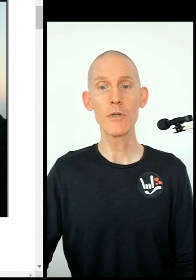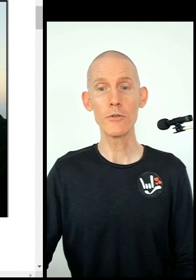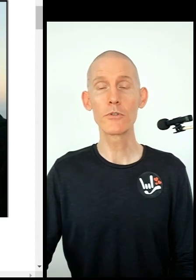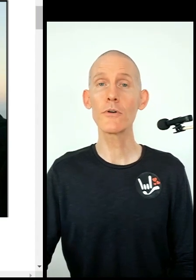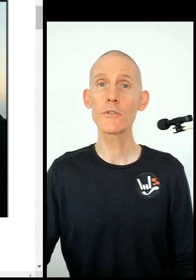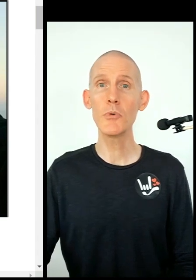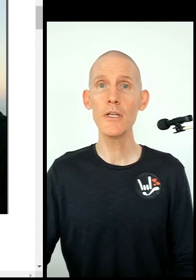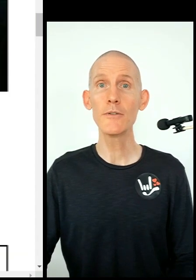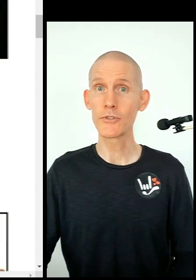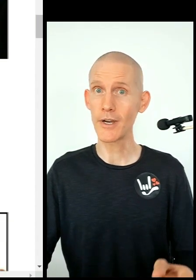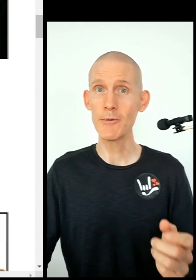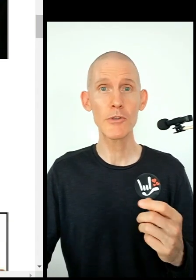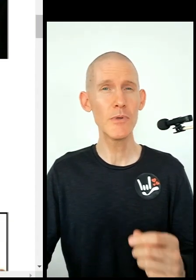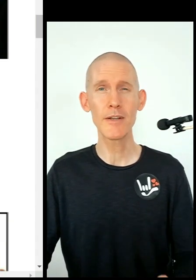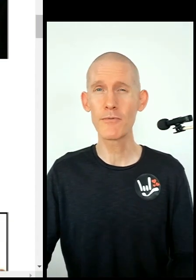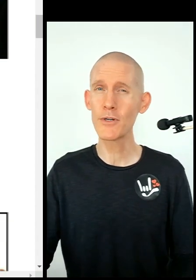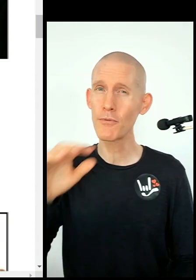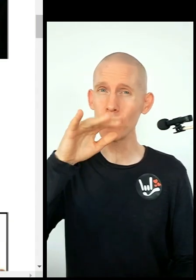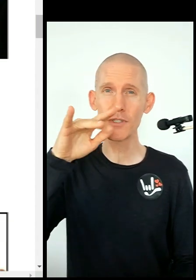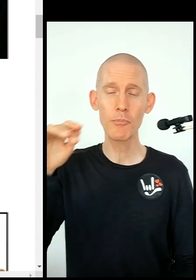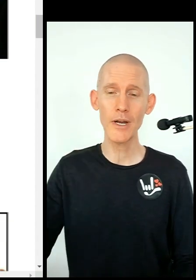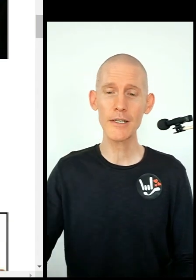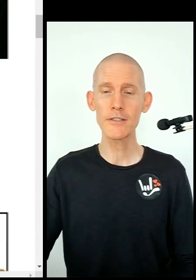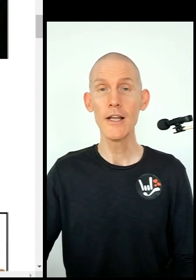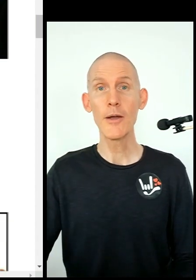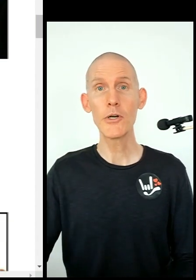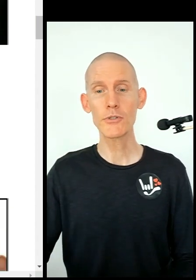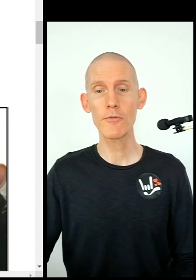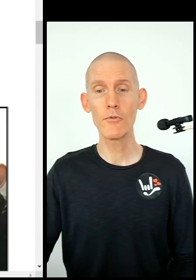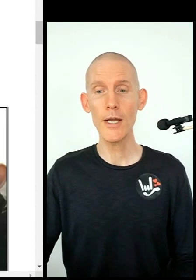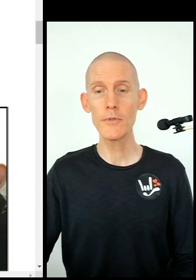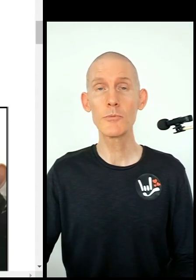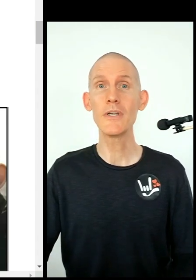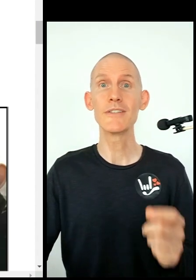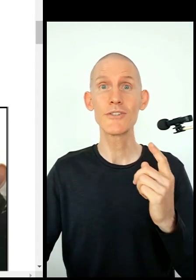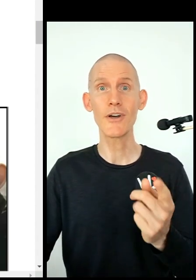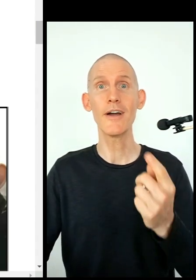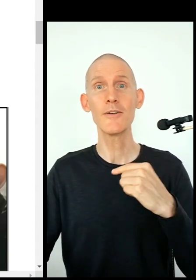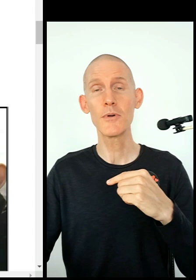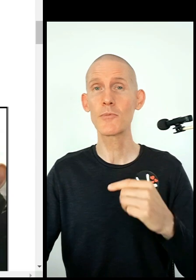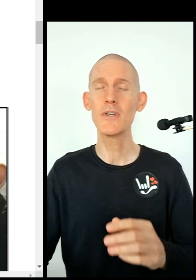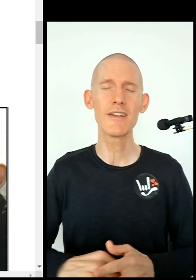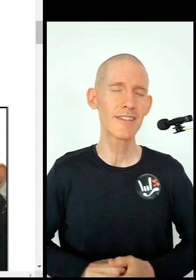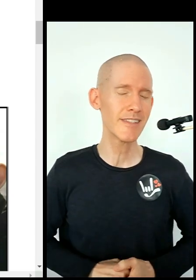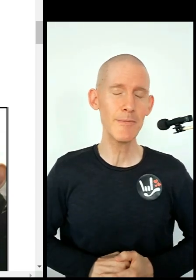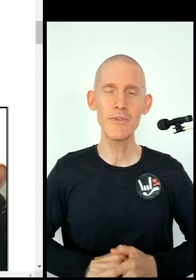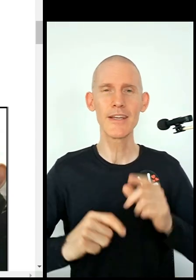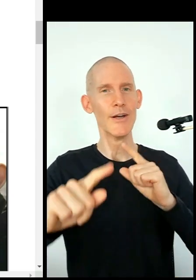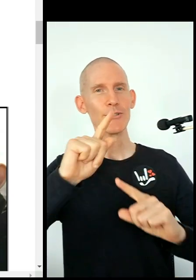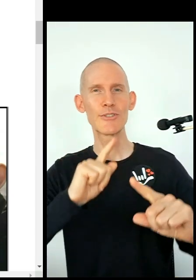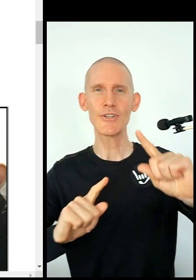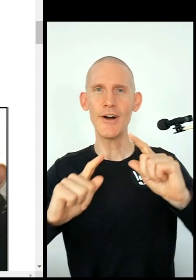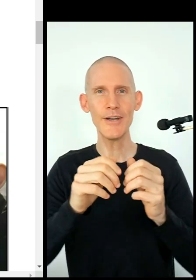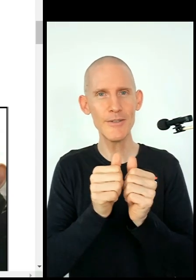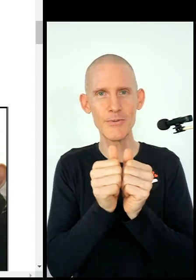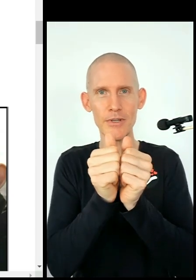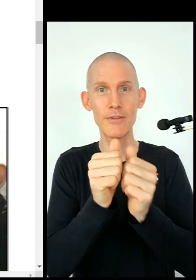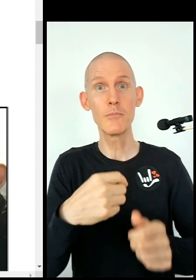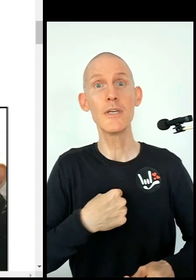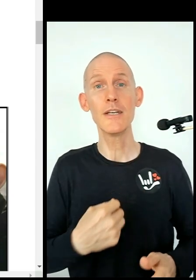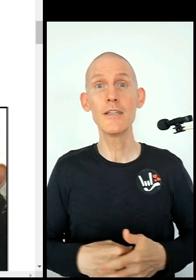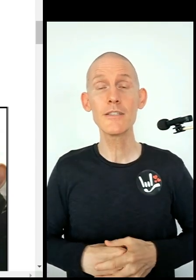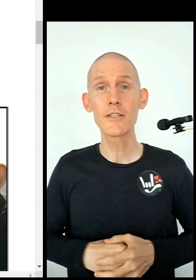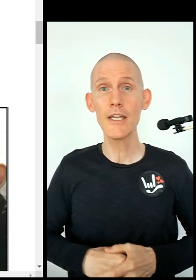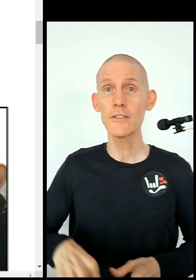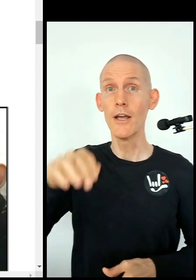with me. We can do turtle speed, you'll sign with me, get finger fluency practice. We also have rabbit speed, sign with me. Same thing, sign